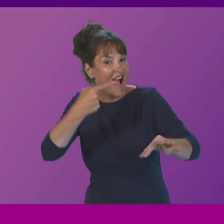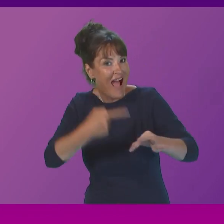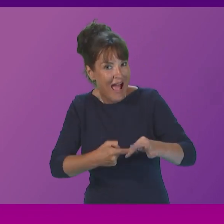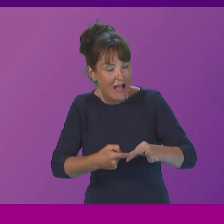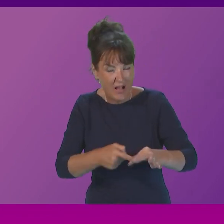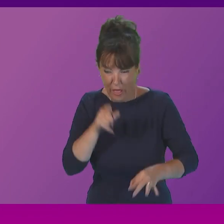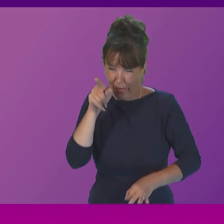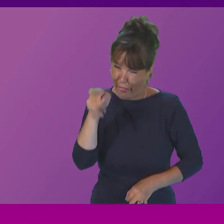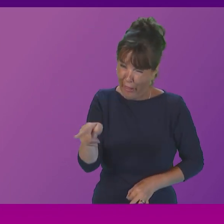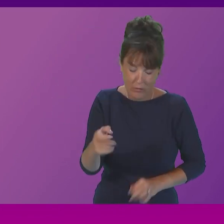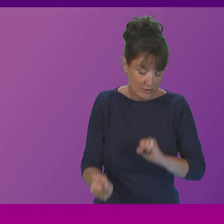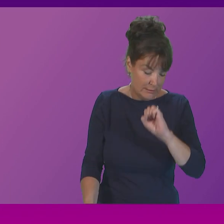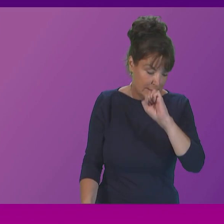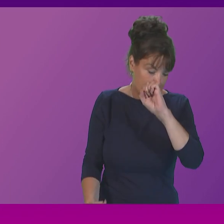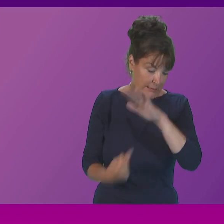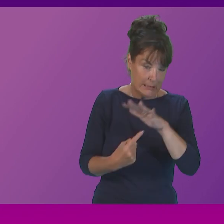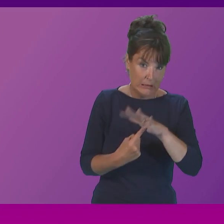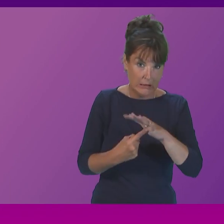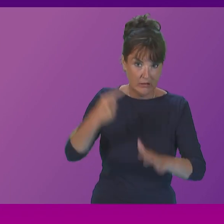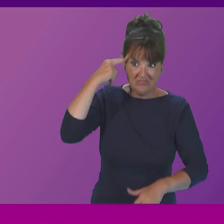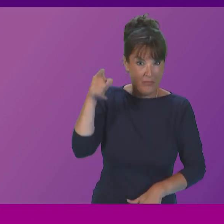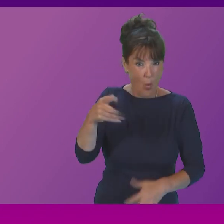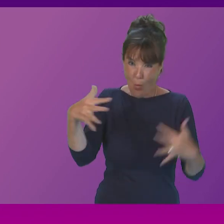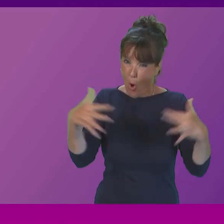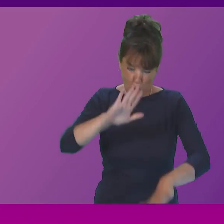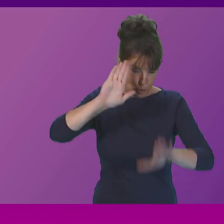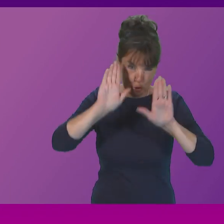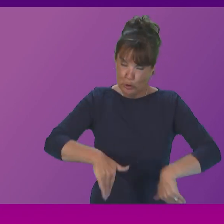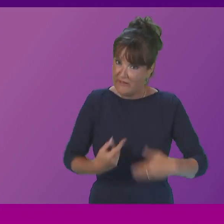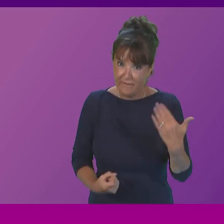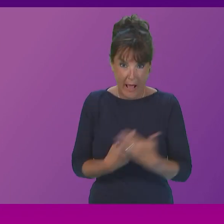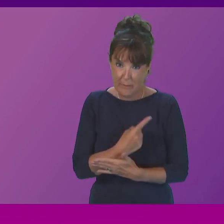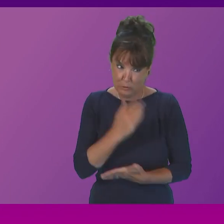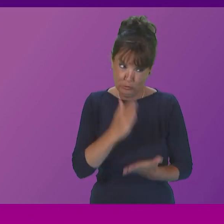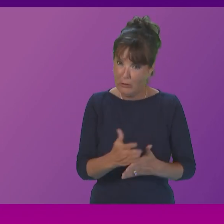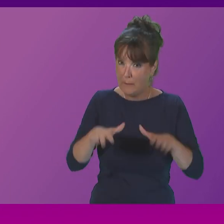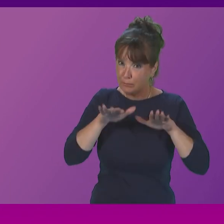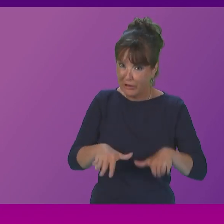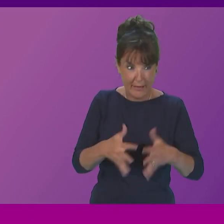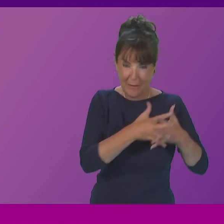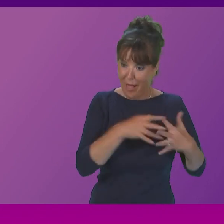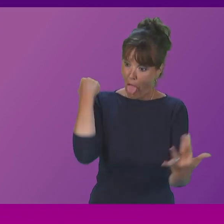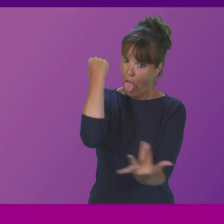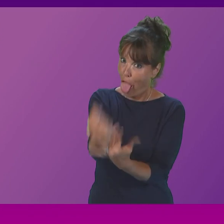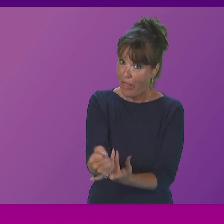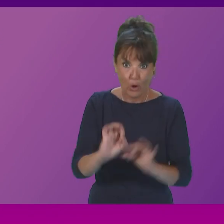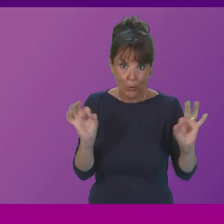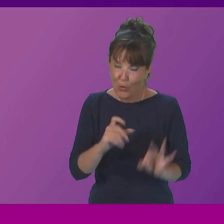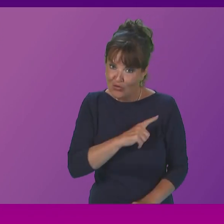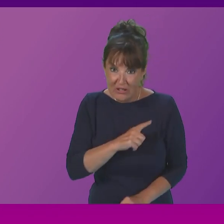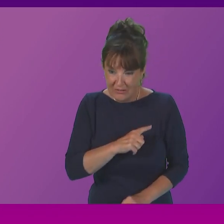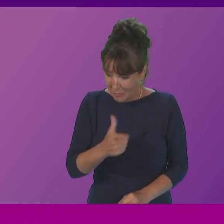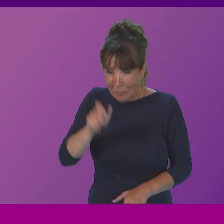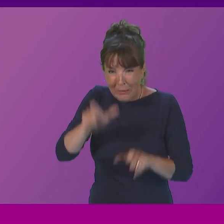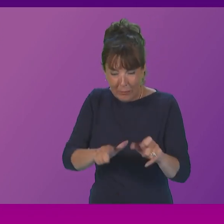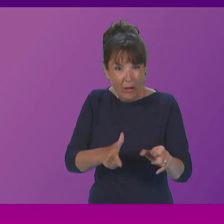a switch for me. An illegal war, a war that resulted in the catastrophic destruction of life and of lives